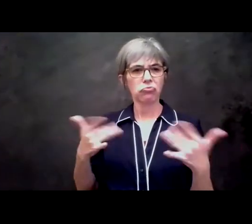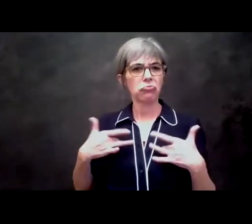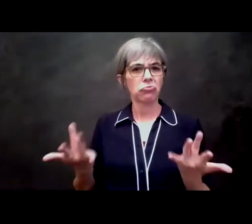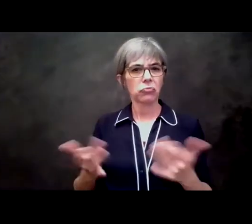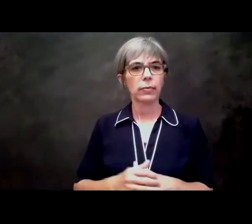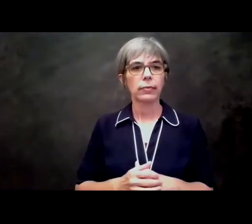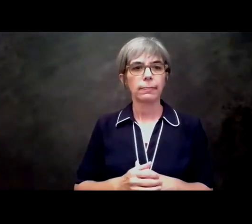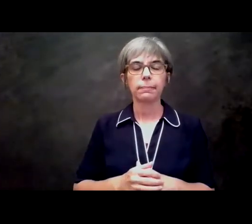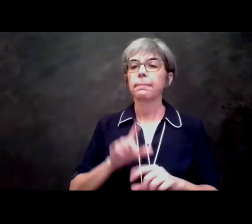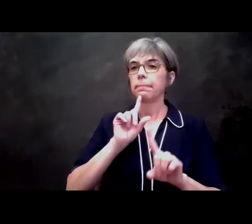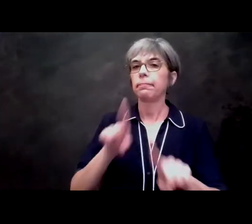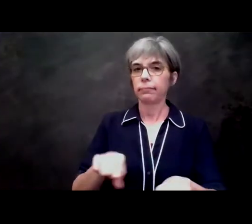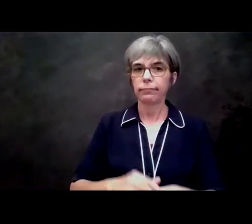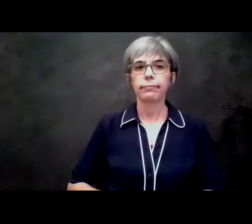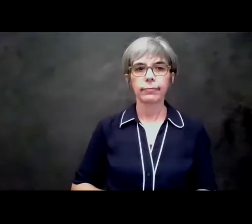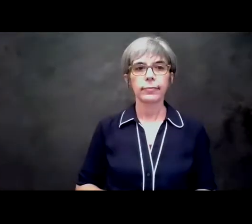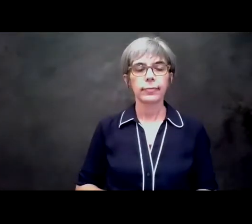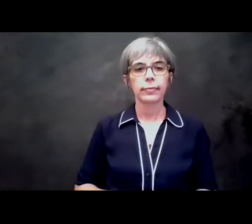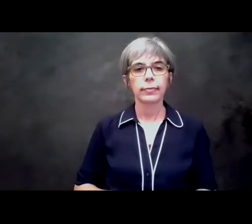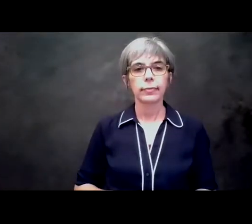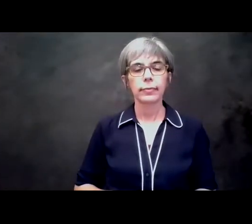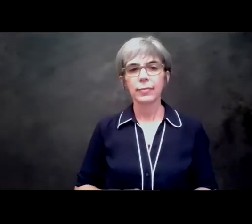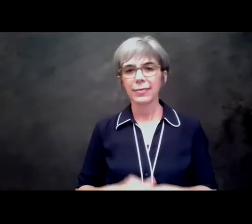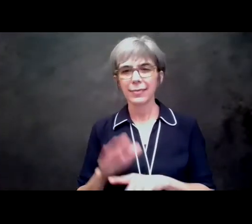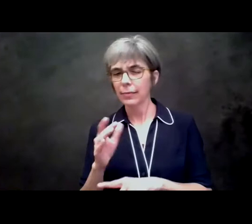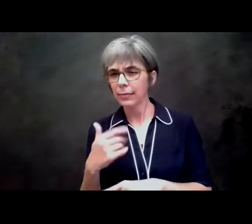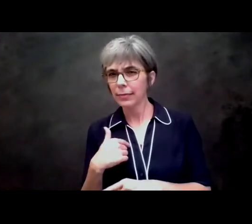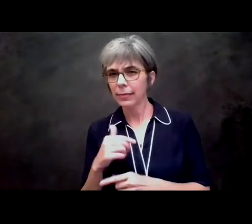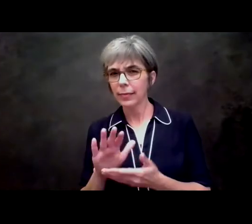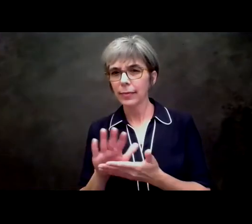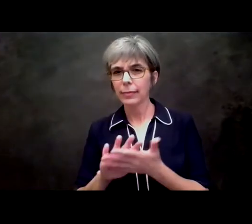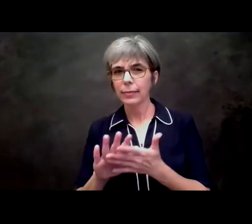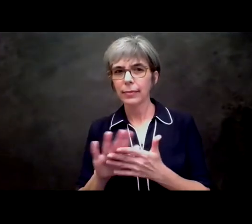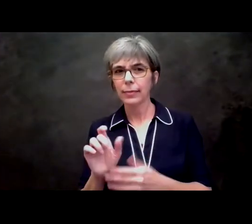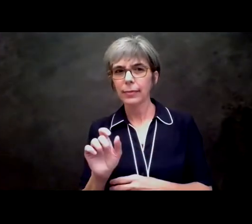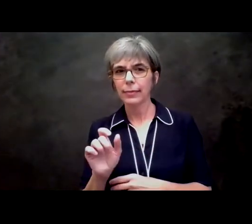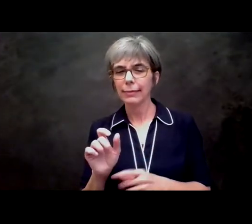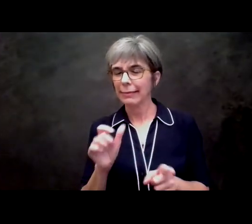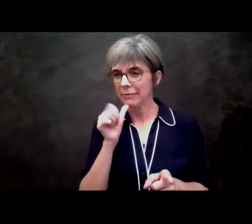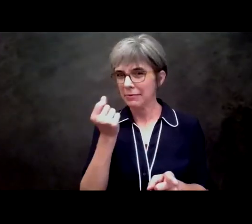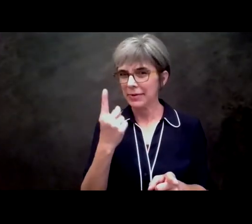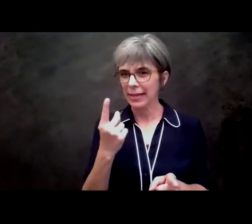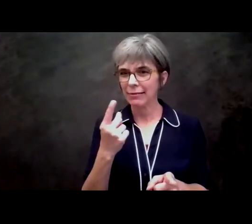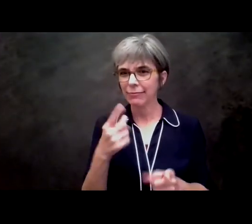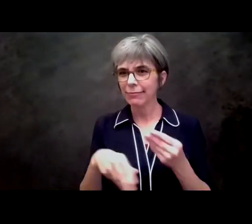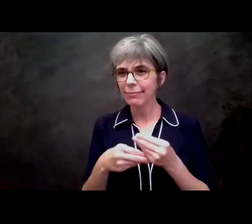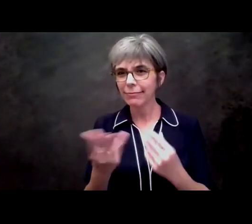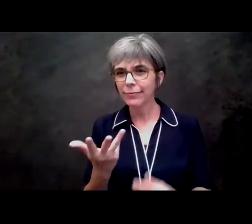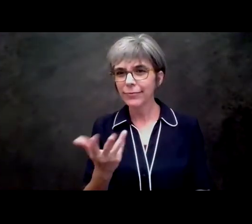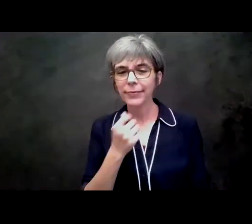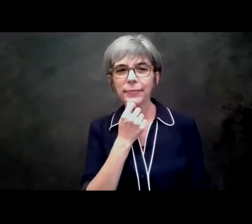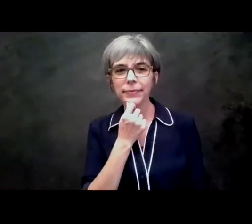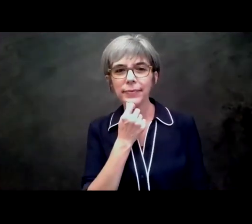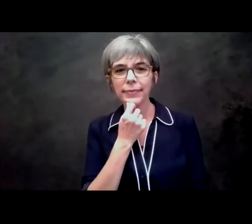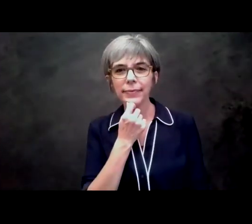I have How much was for? I'm sorry? Oh, I think that